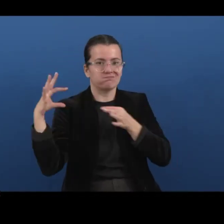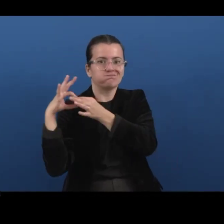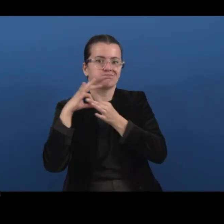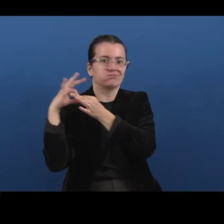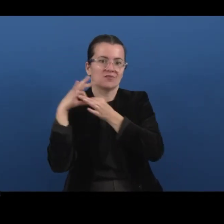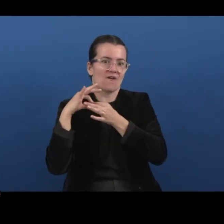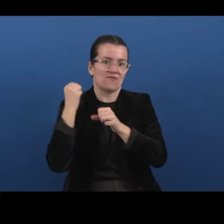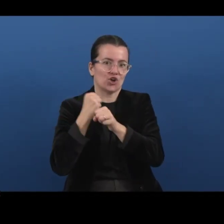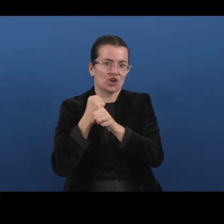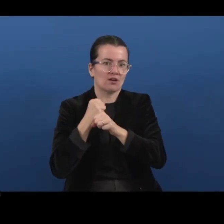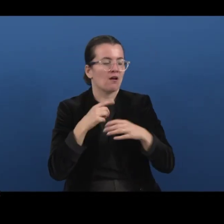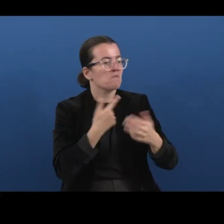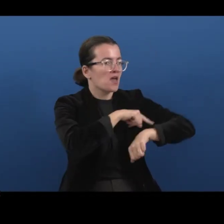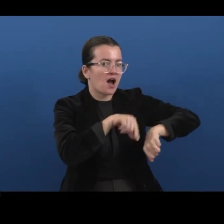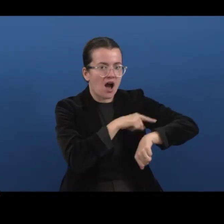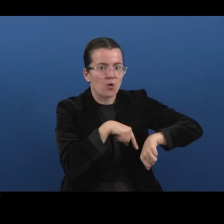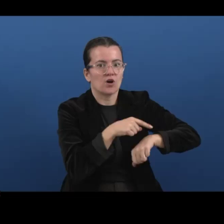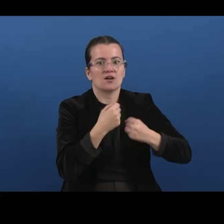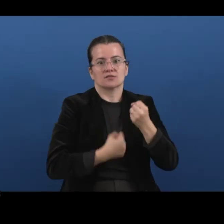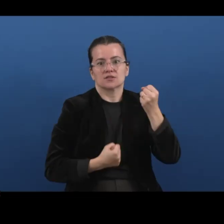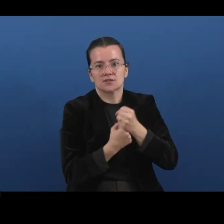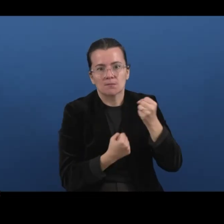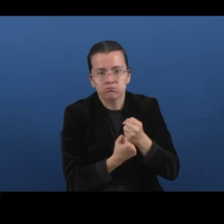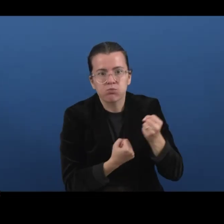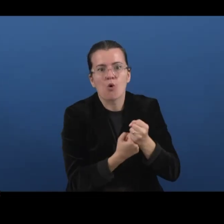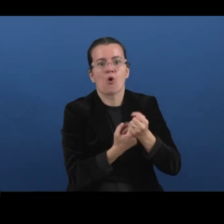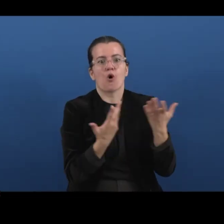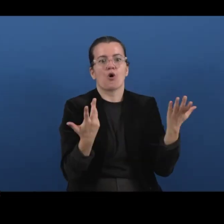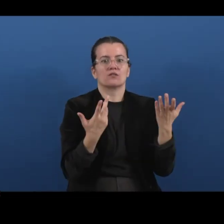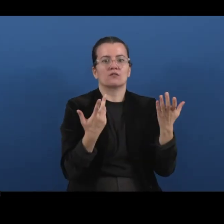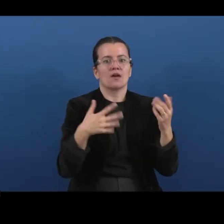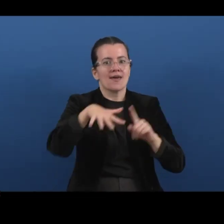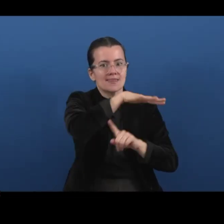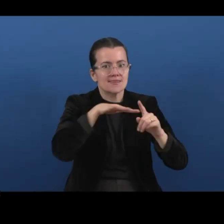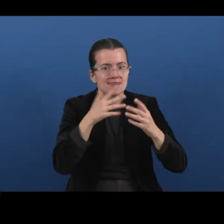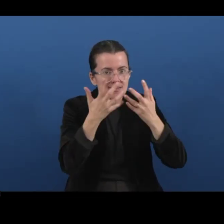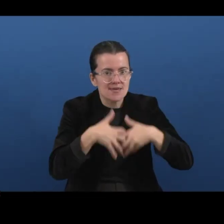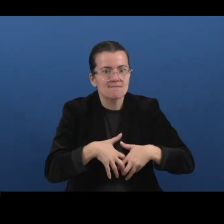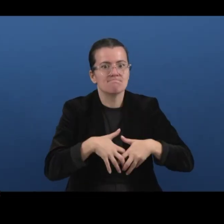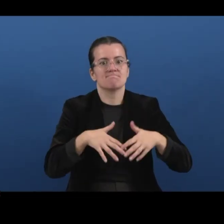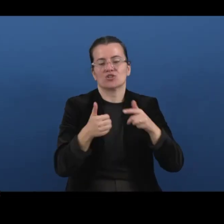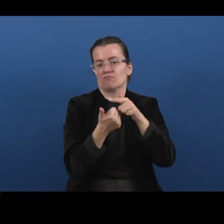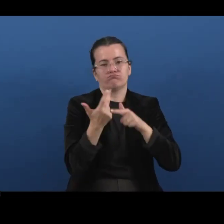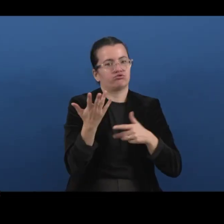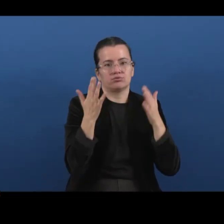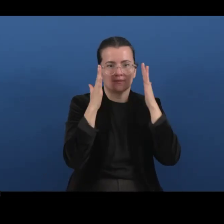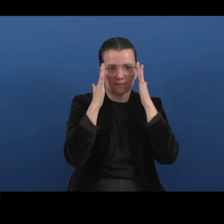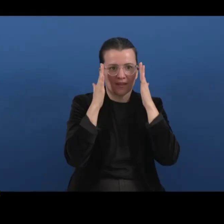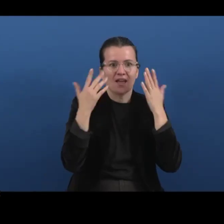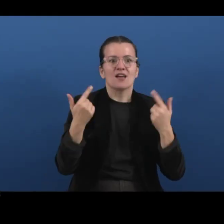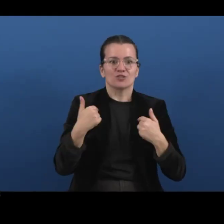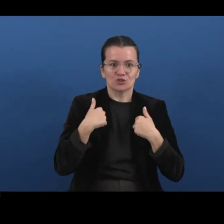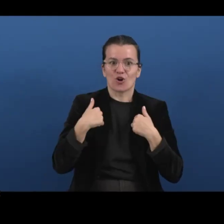appropriate support at the point of need. So we hope that by having a charter in place, individuals will be more willing to share